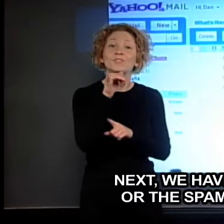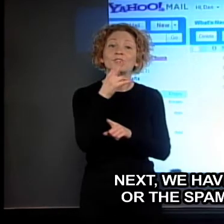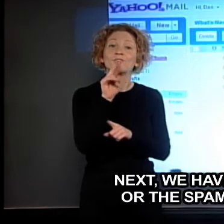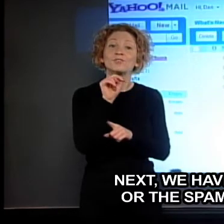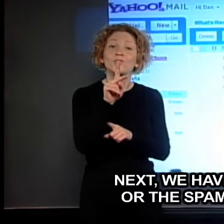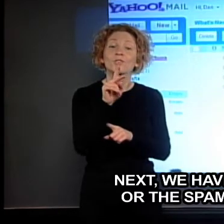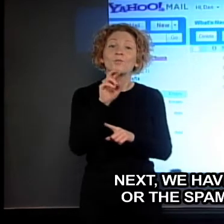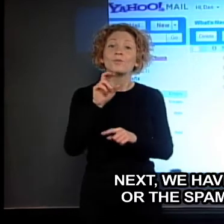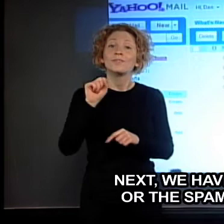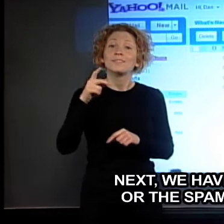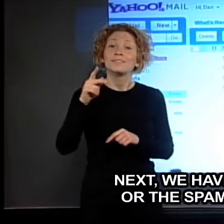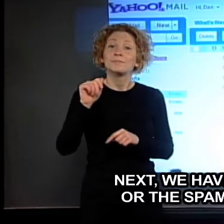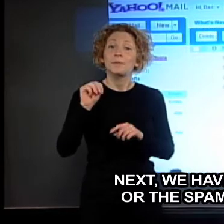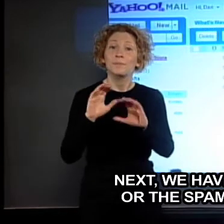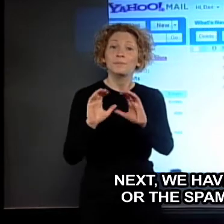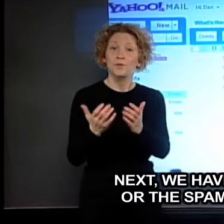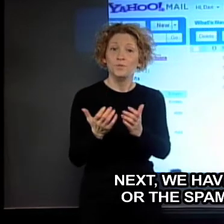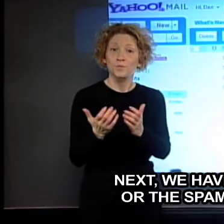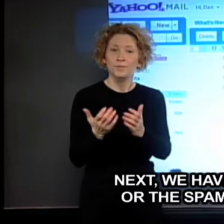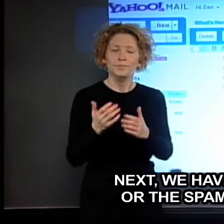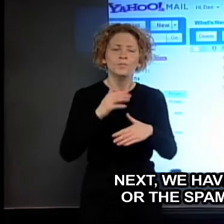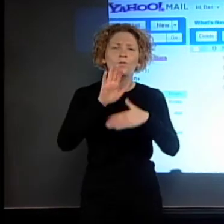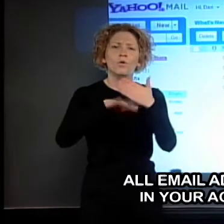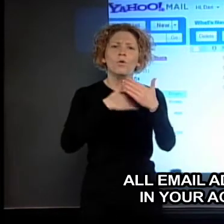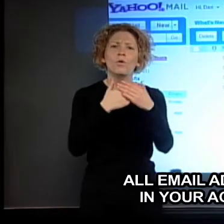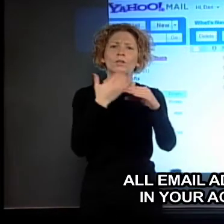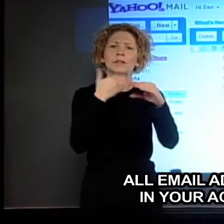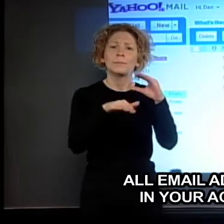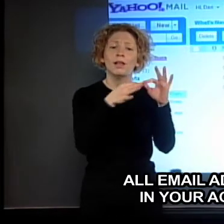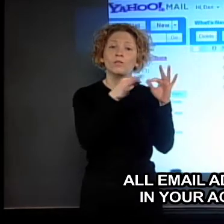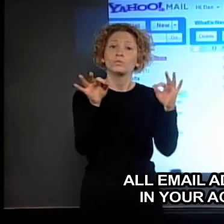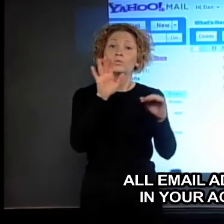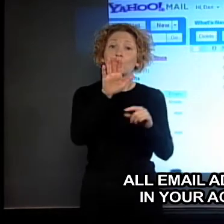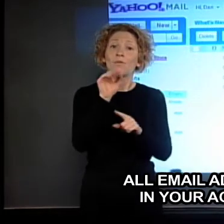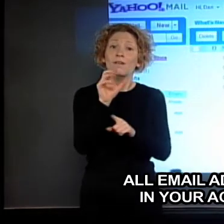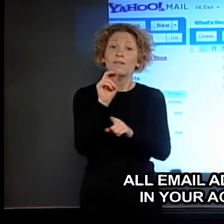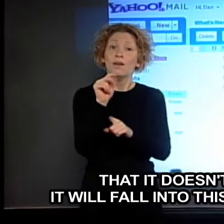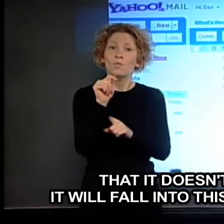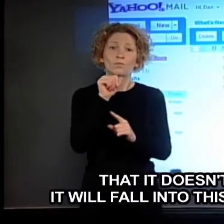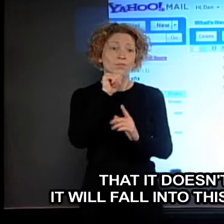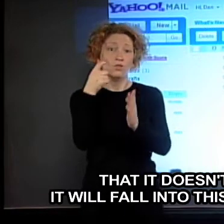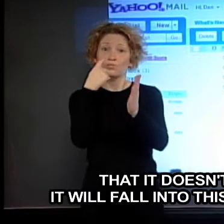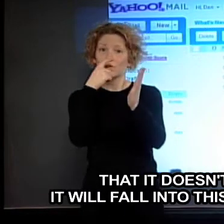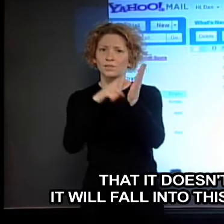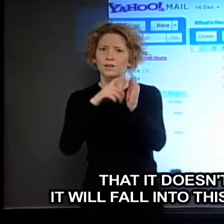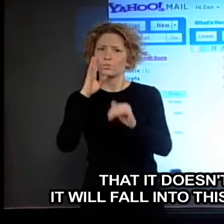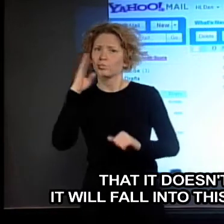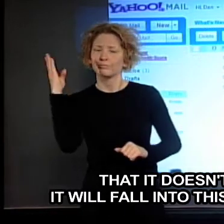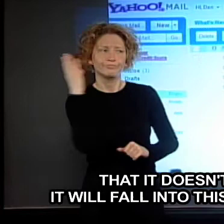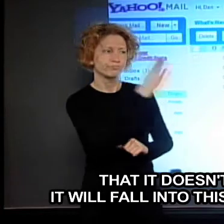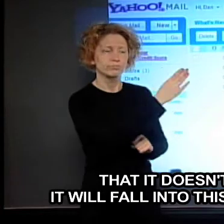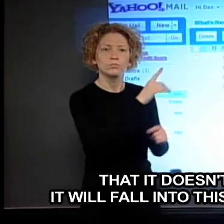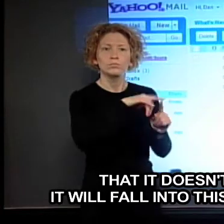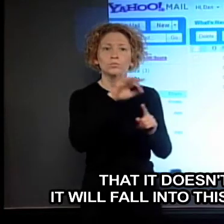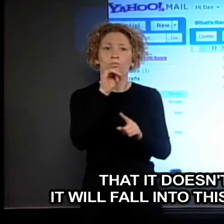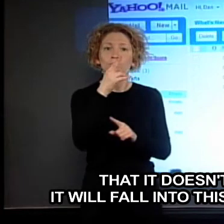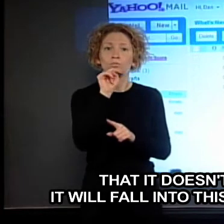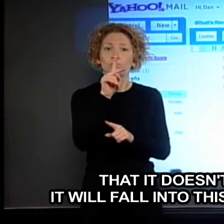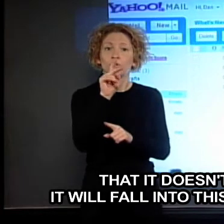Next, we have the junk or the spam folder. All email addresses your account that it doesn't recognize, it will fall into this